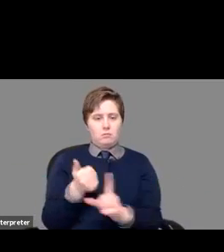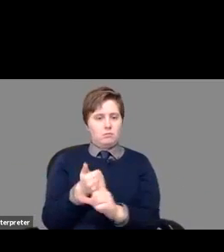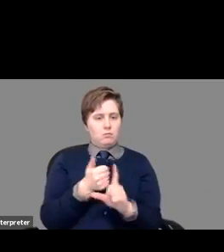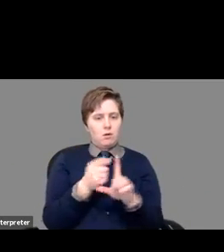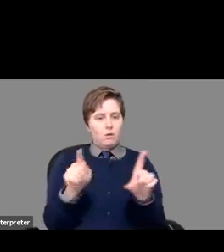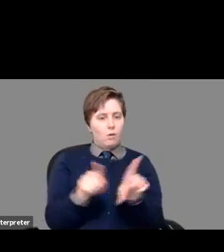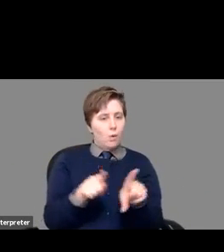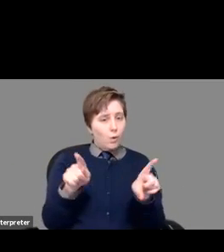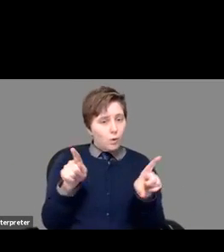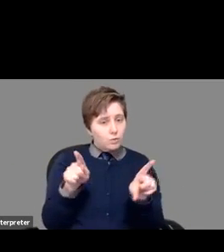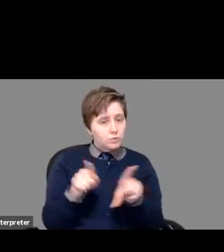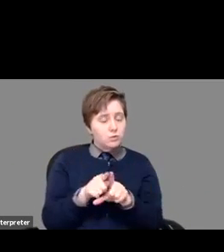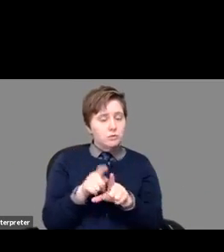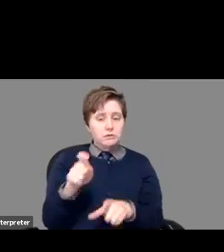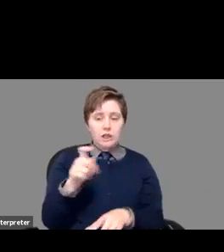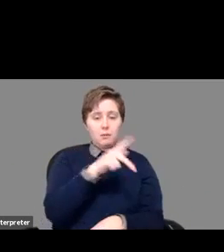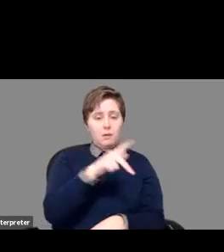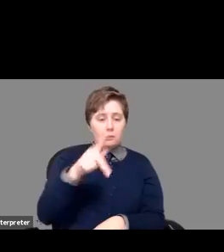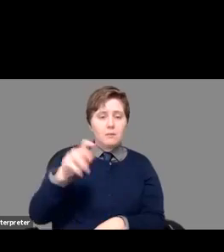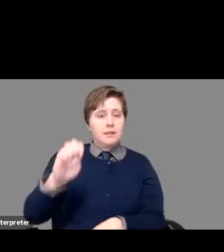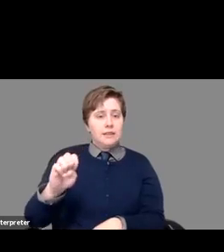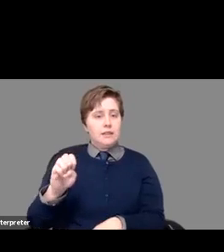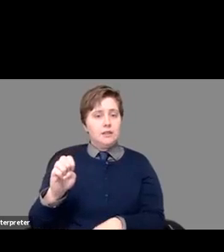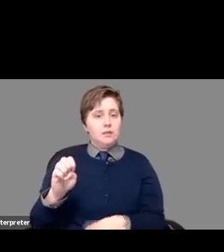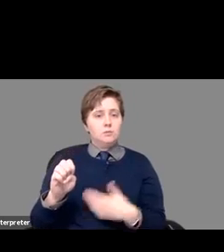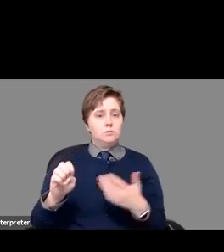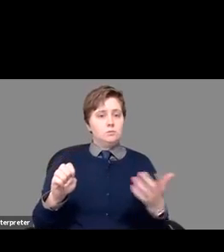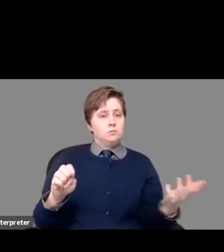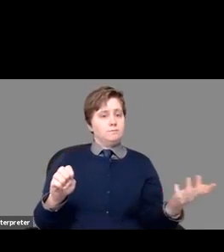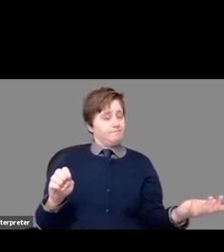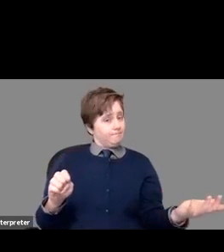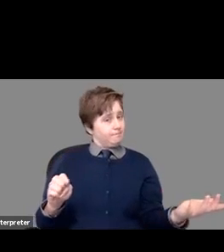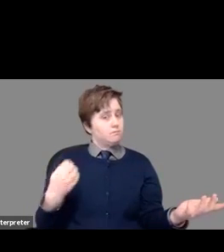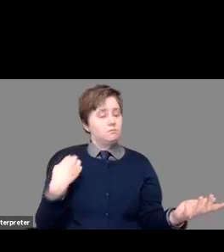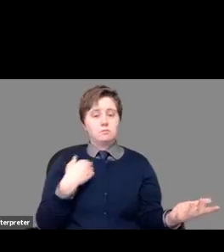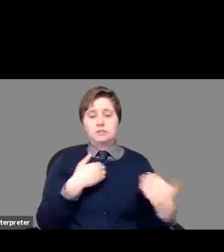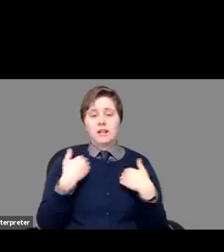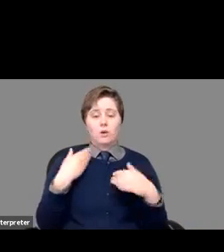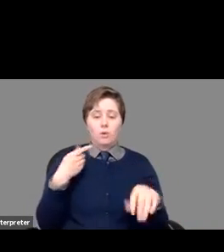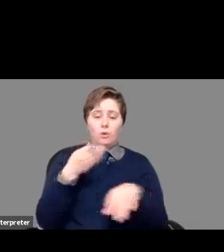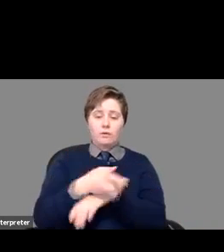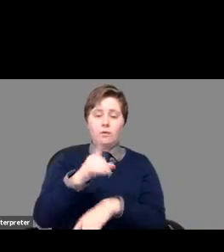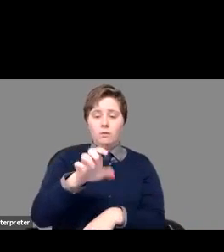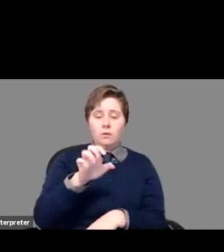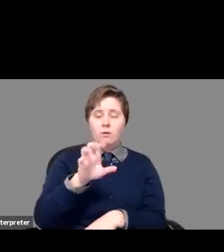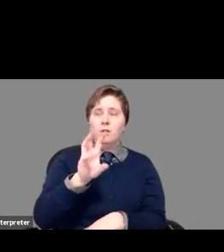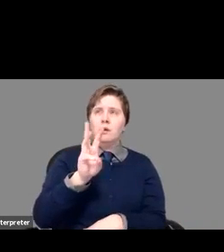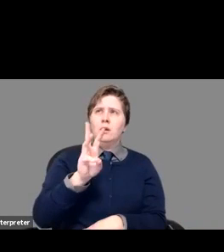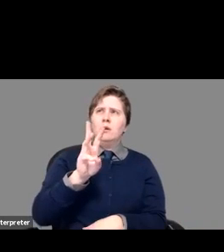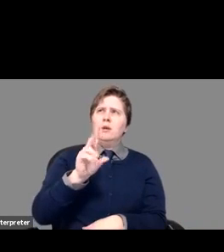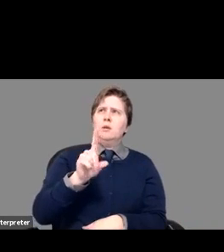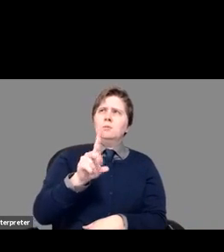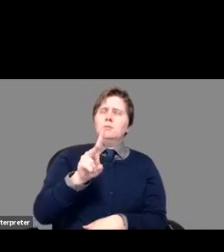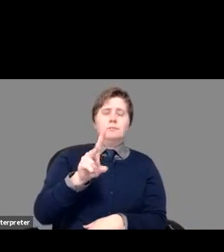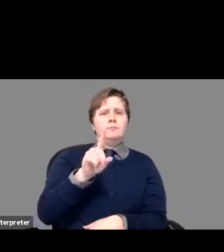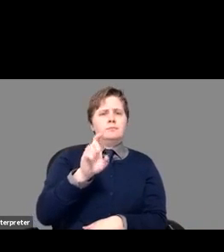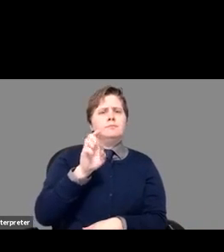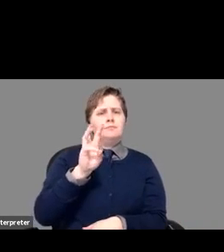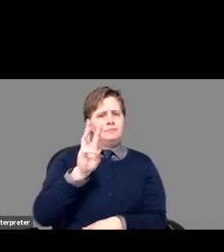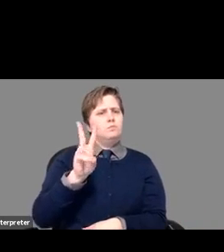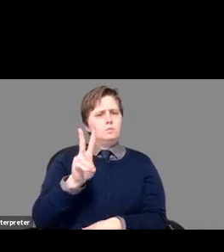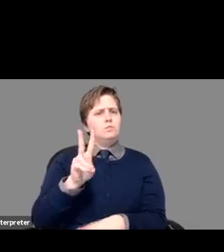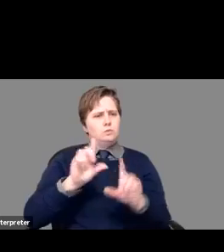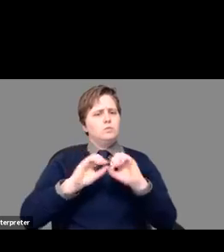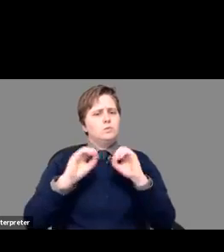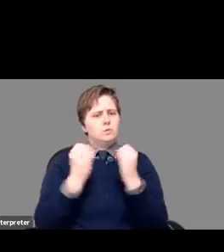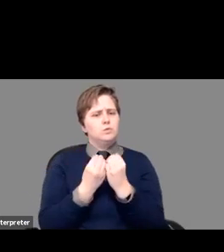needed personal protection. And so we've had over 162 organizations,